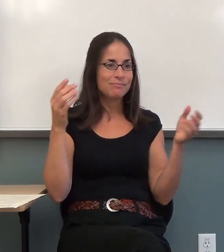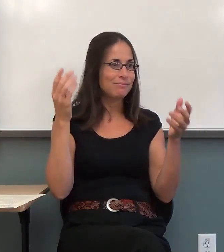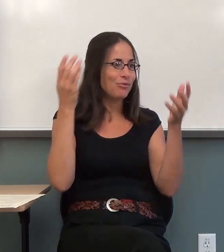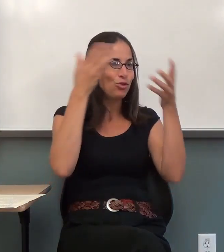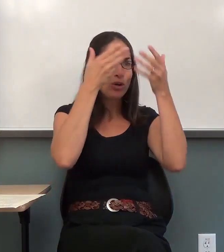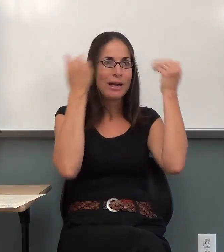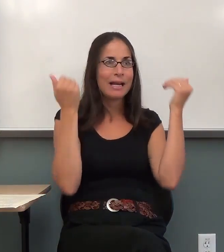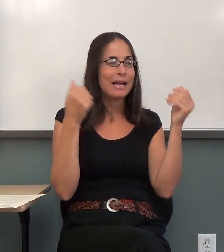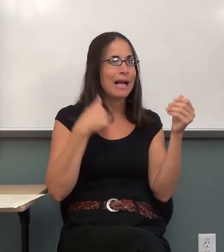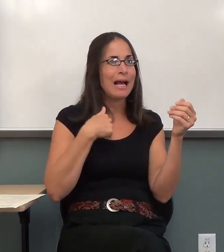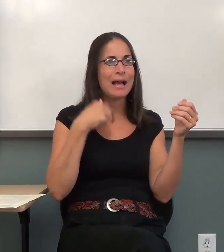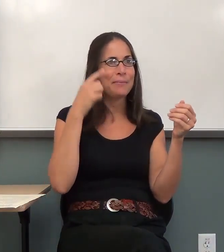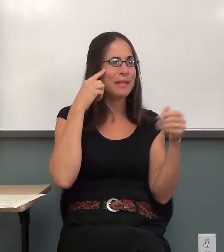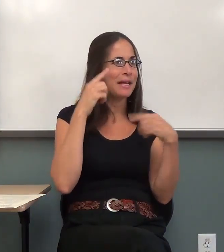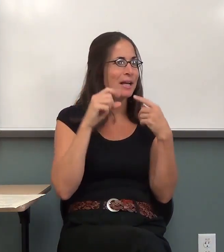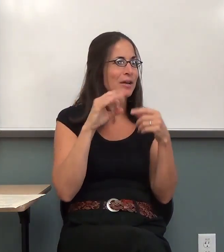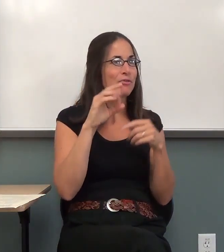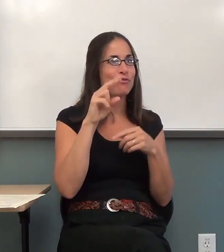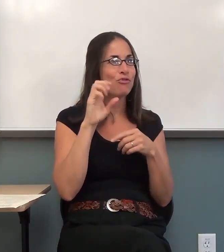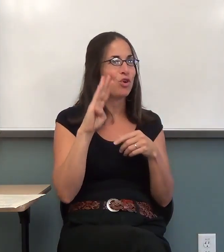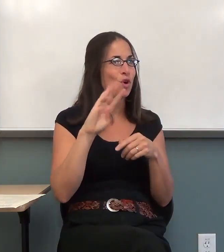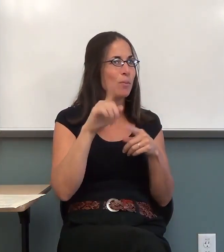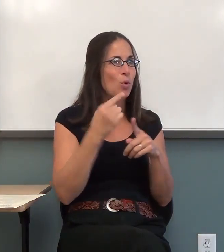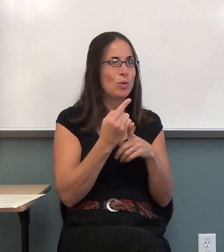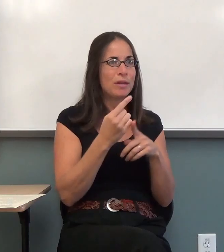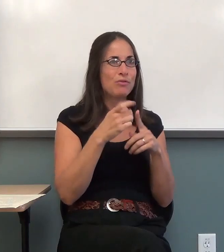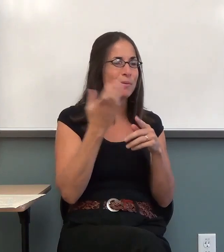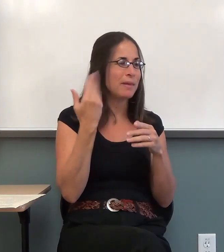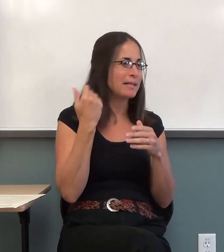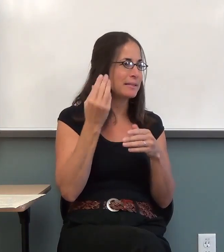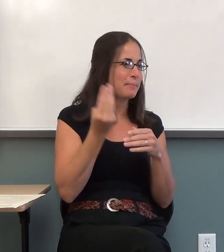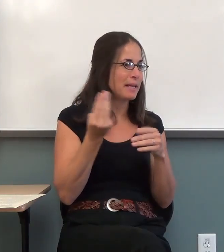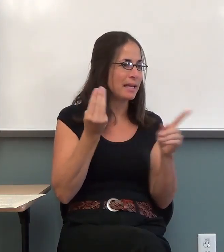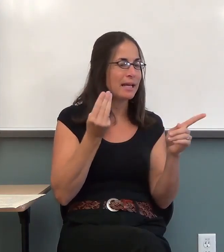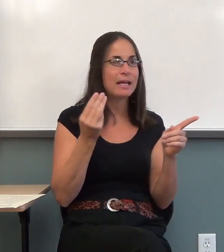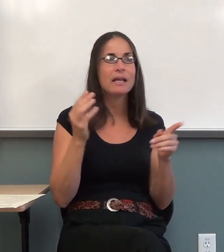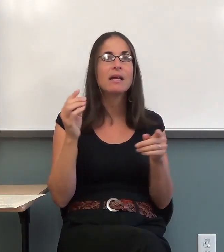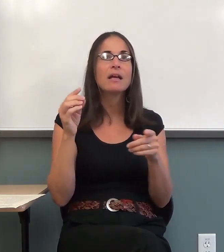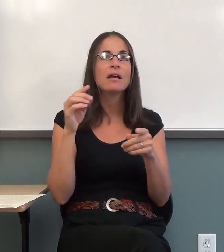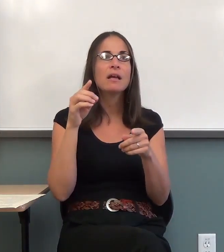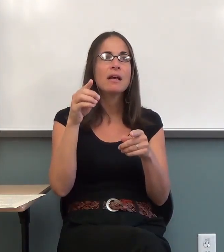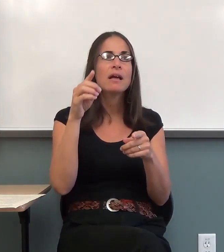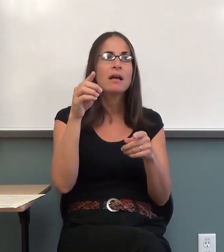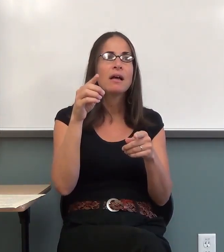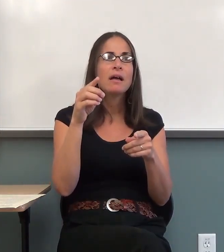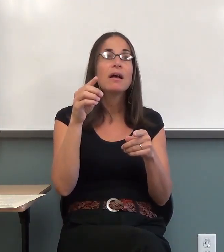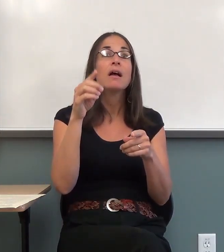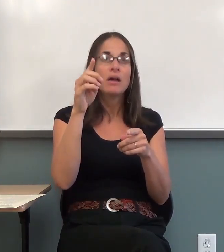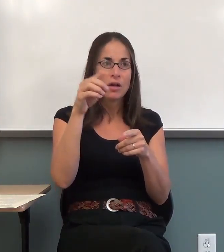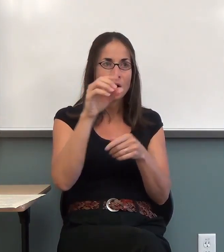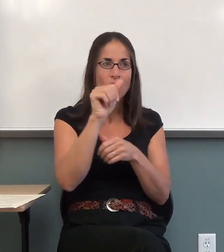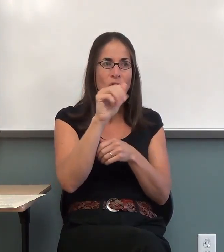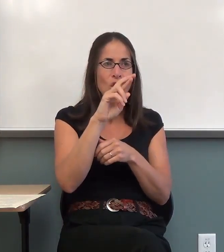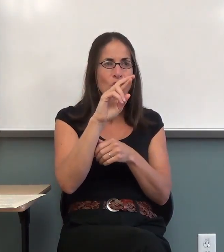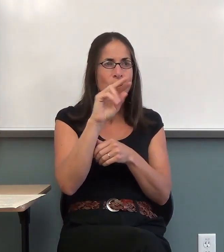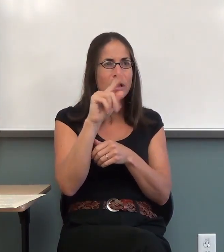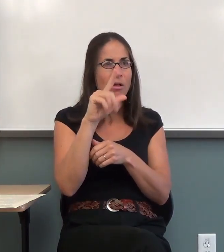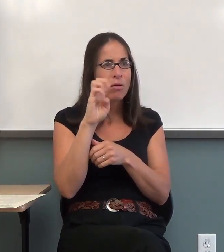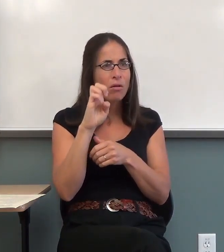verbs. That's all right. What's a part of speech? Who wants to help me out with this one? Go ahead. Was it the article, the and? That is an example of a part of speech.